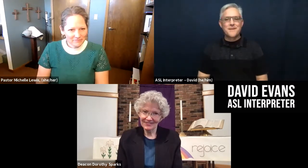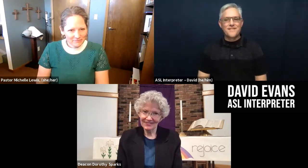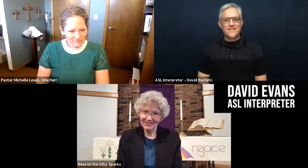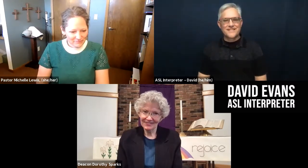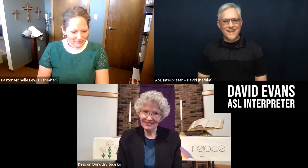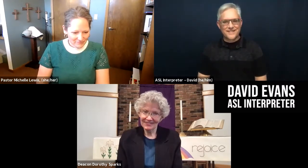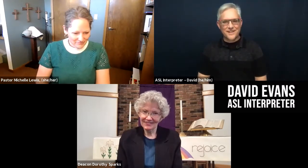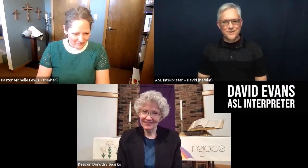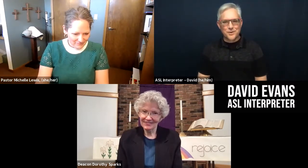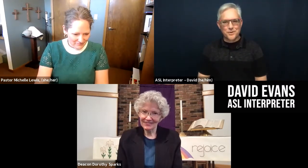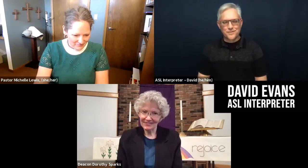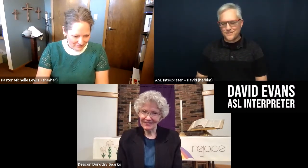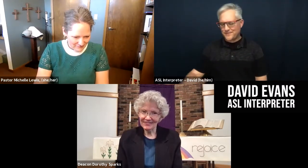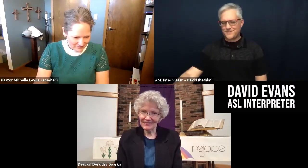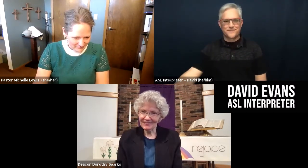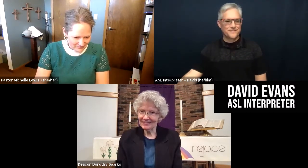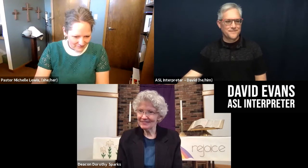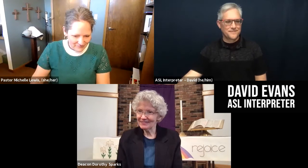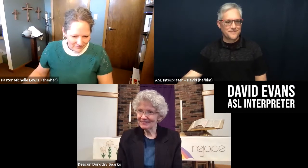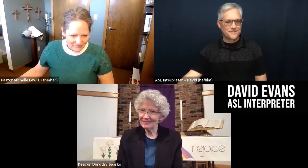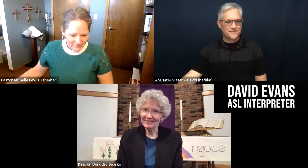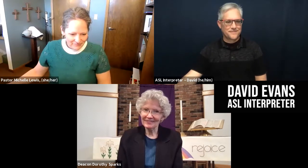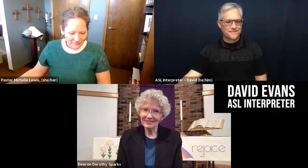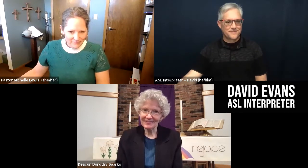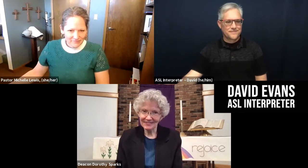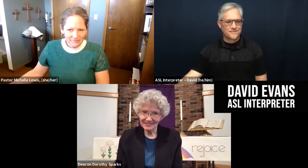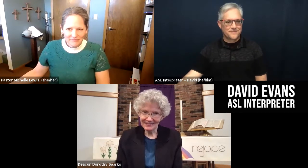And I'm David Evans, ASL interpreter.